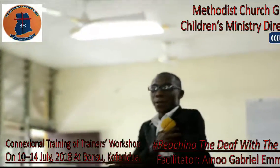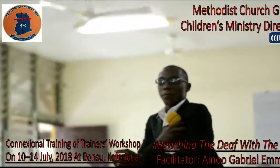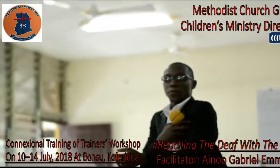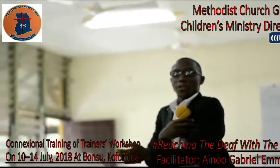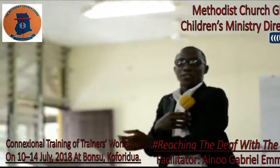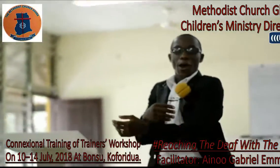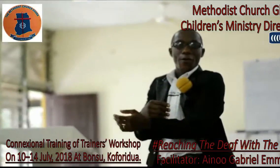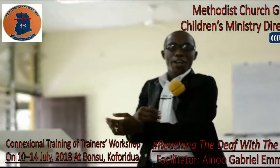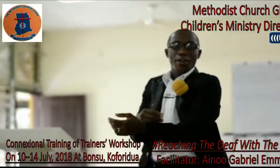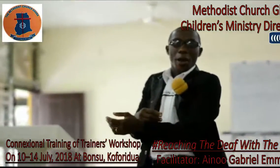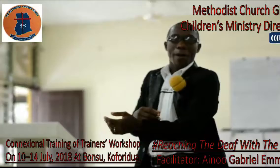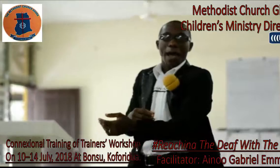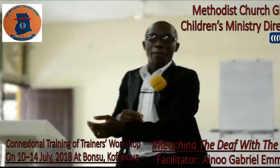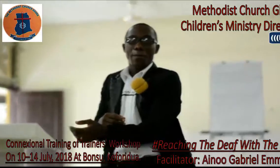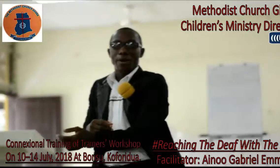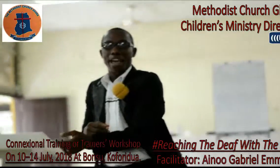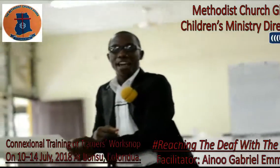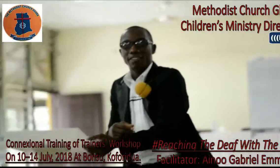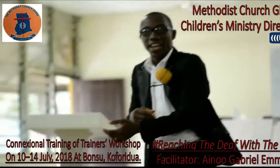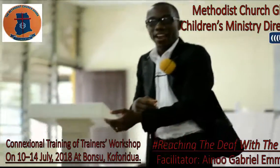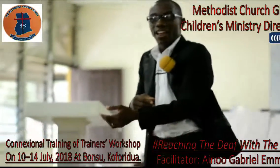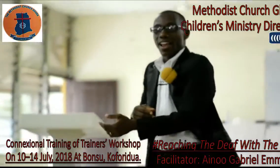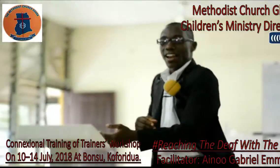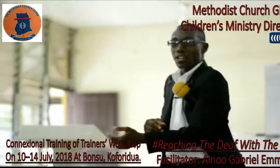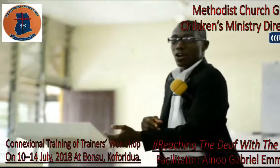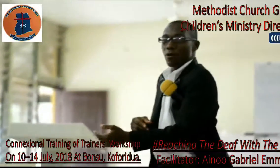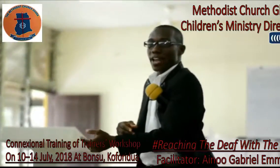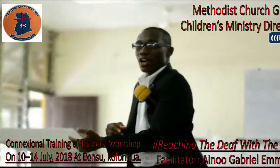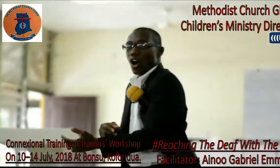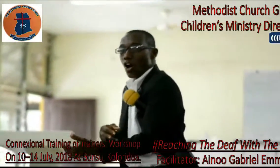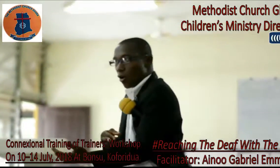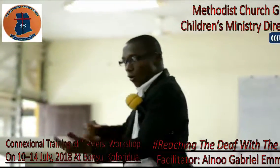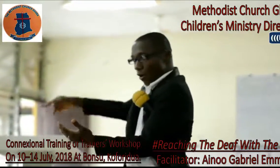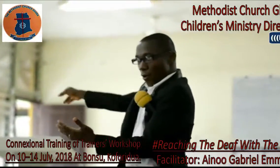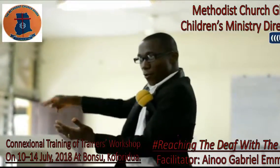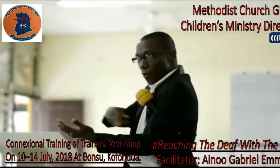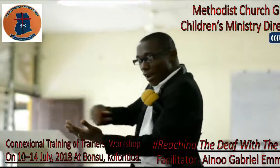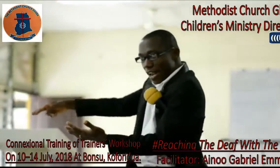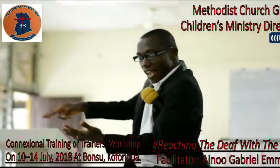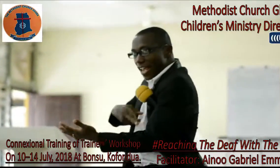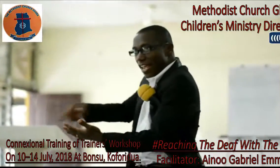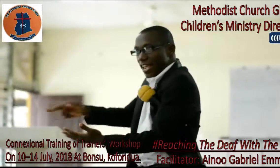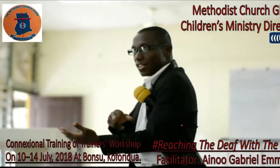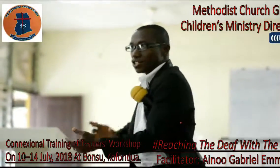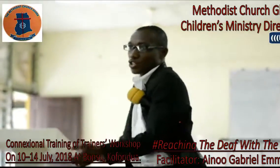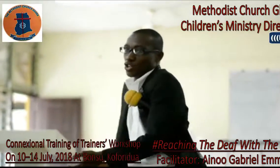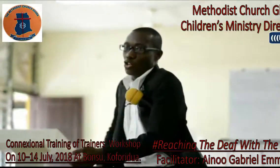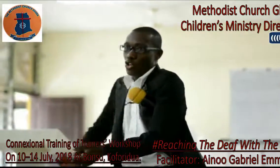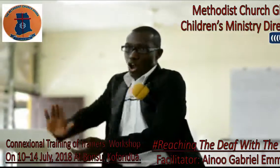Okay, so read your Bible, pray your prayer. Let's go, let it go. Read